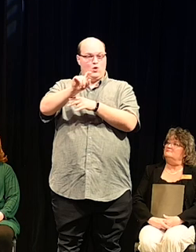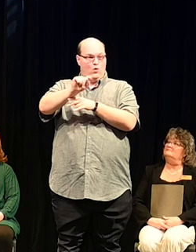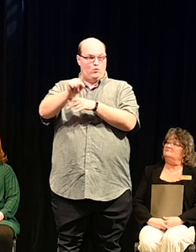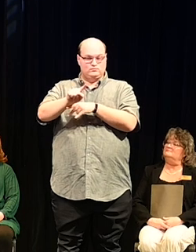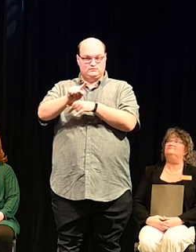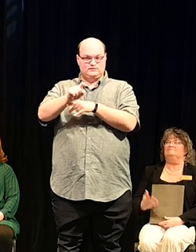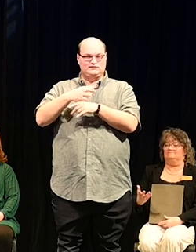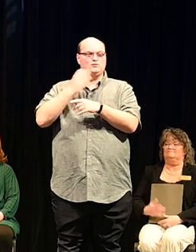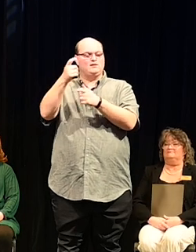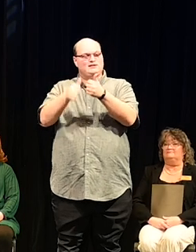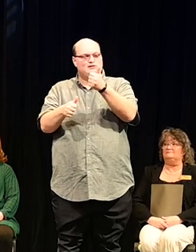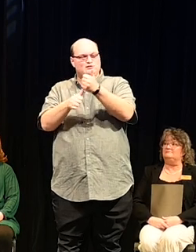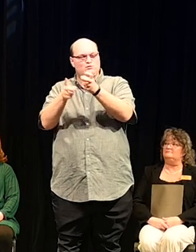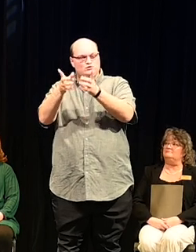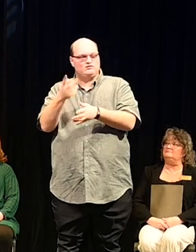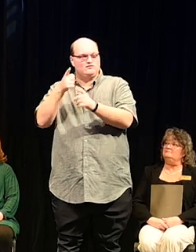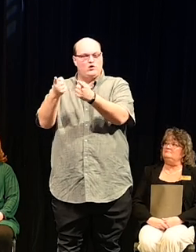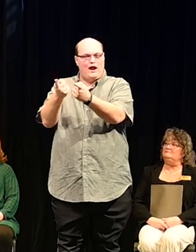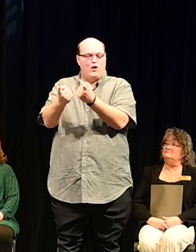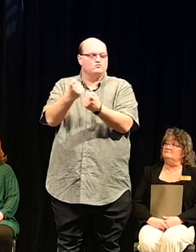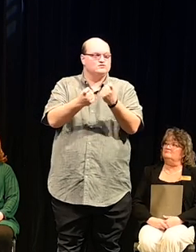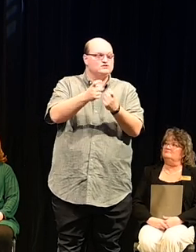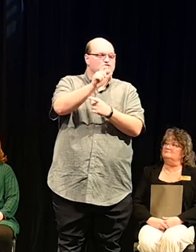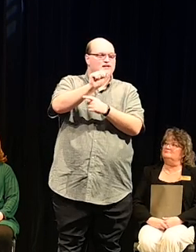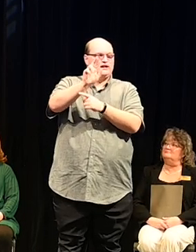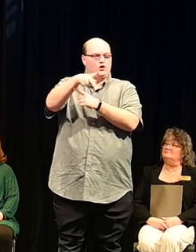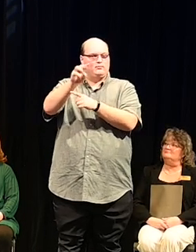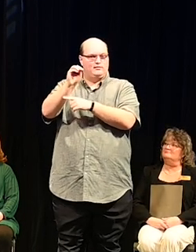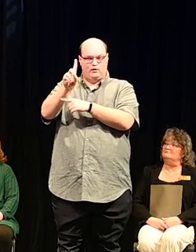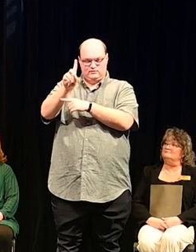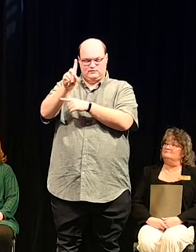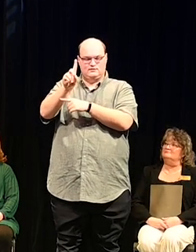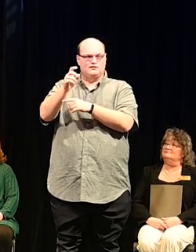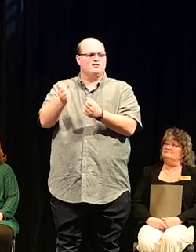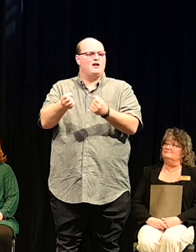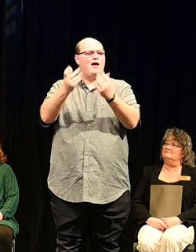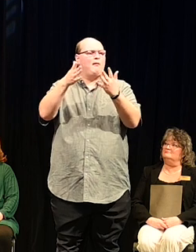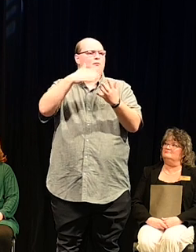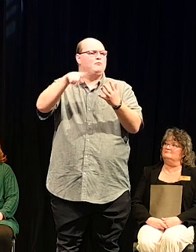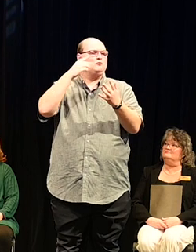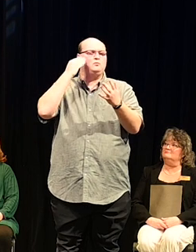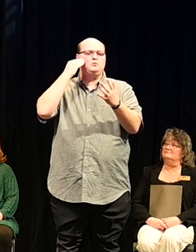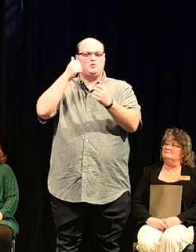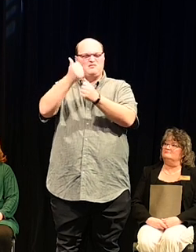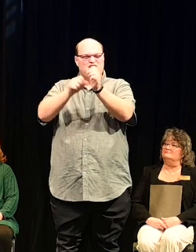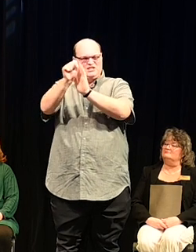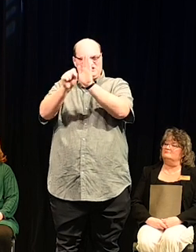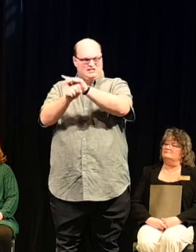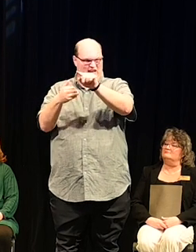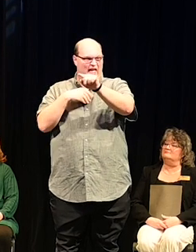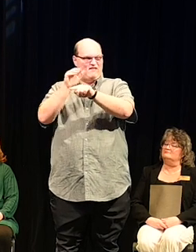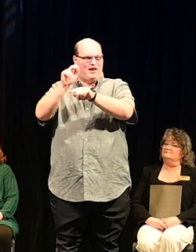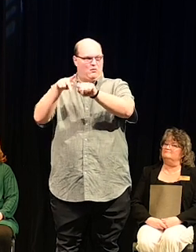the Associate State Directors for Outreach at AARP Maryland. How many of you knew that every state has a state